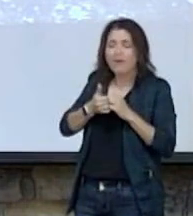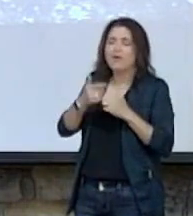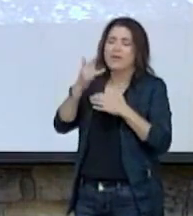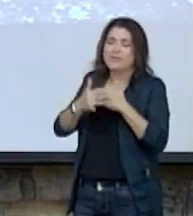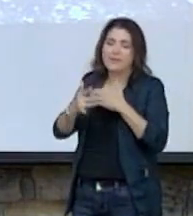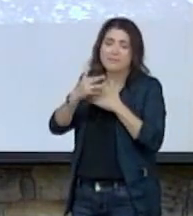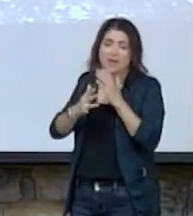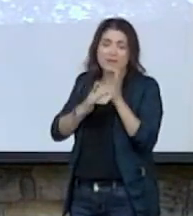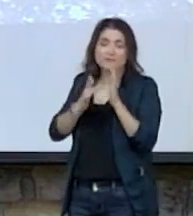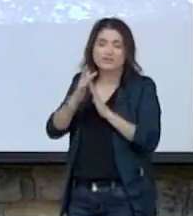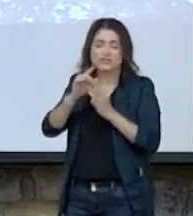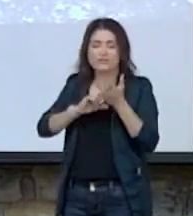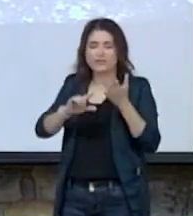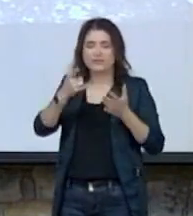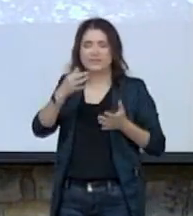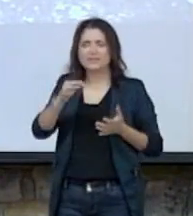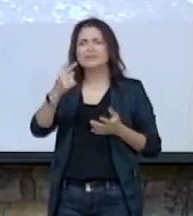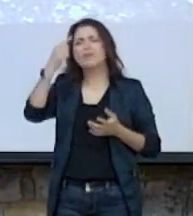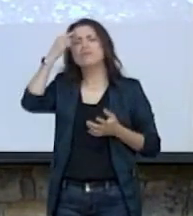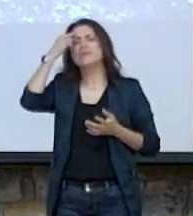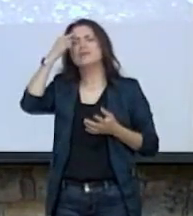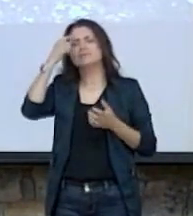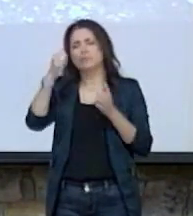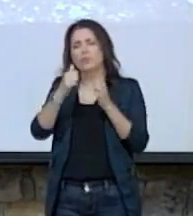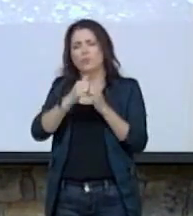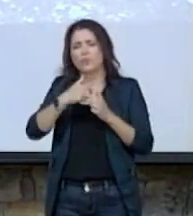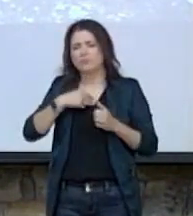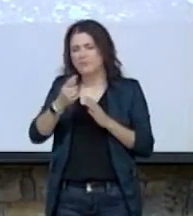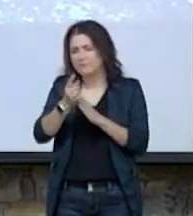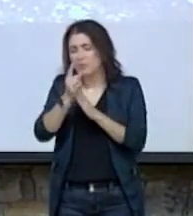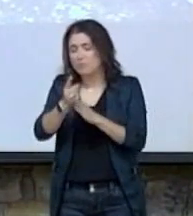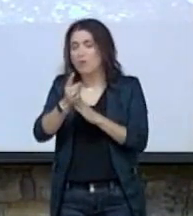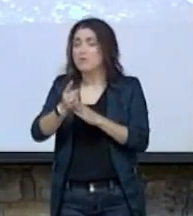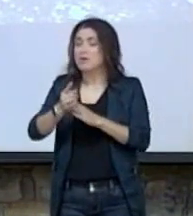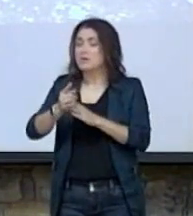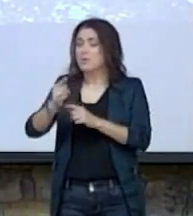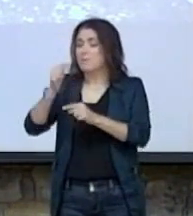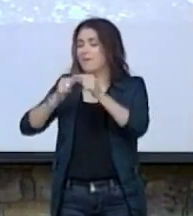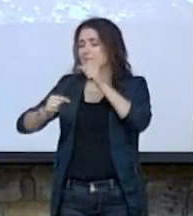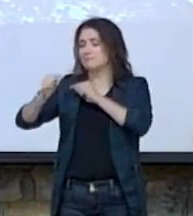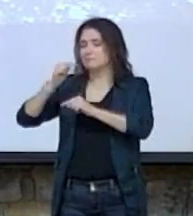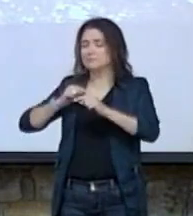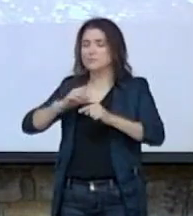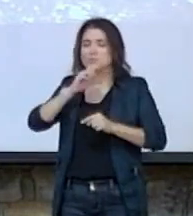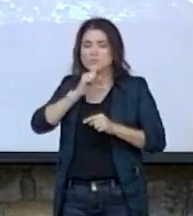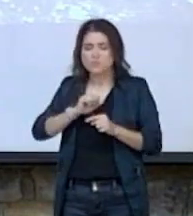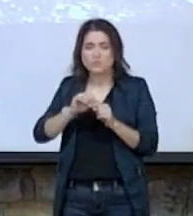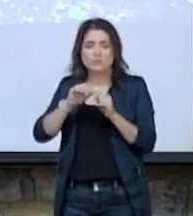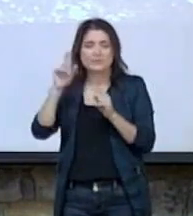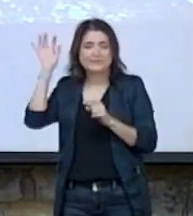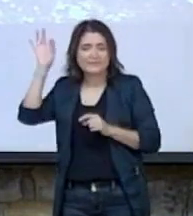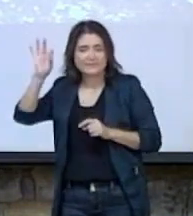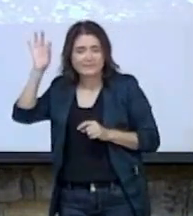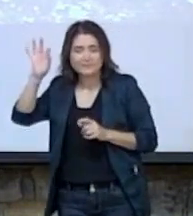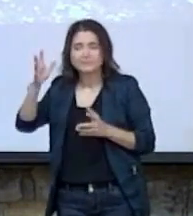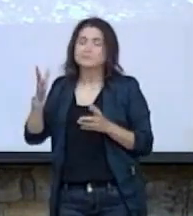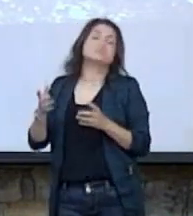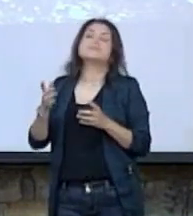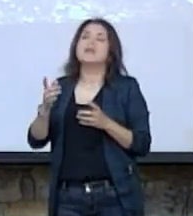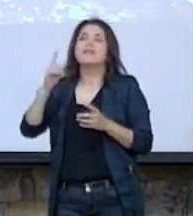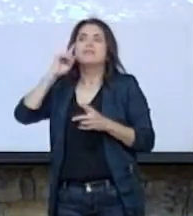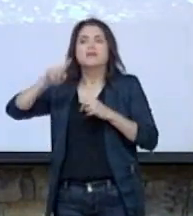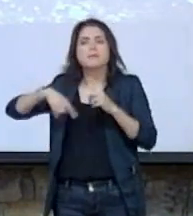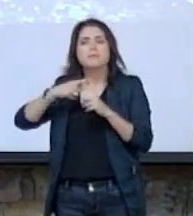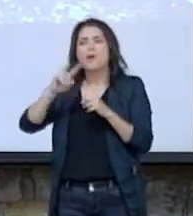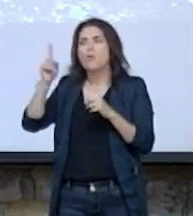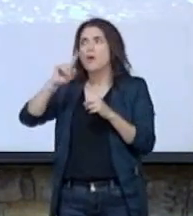Now, I want you to think with me for just a moment. I want you to go back to the Old Testament with me and think about where